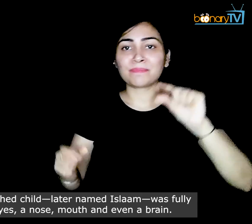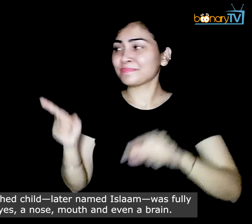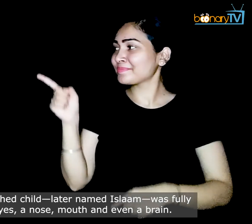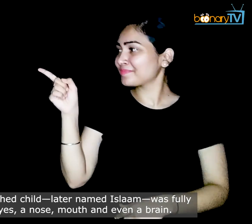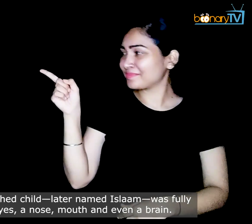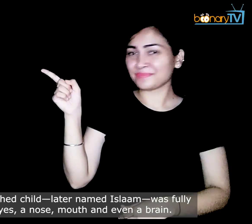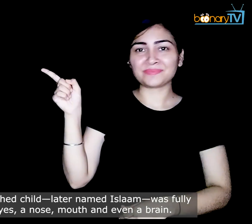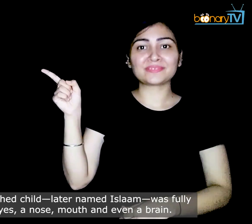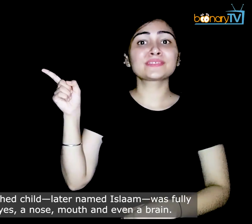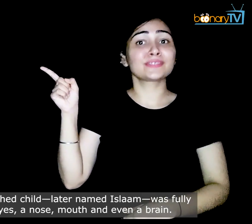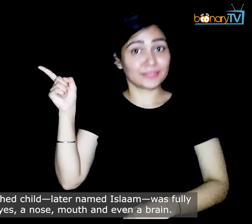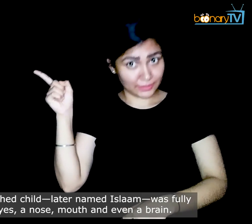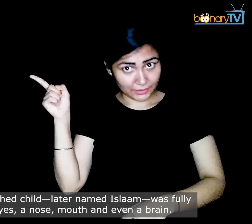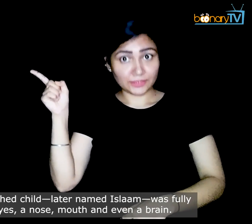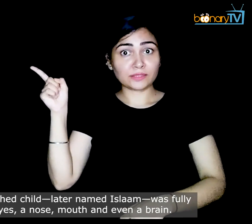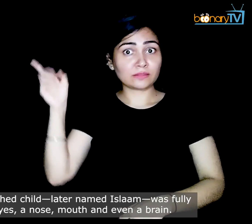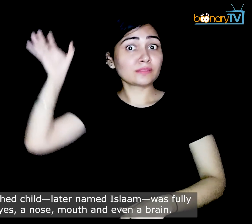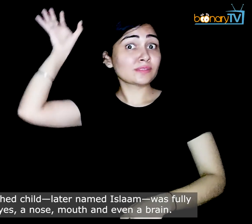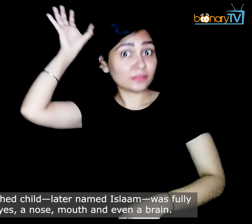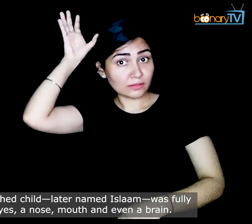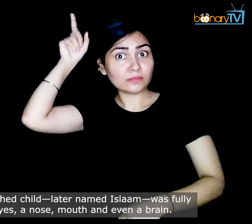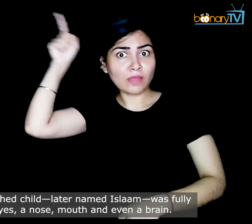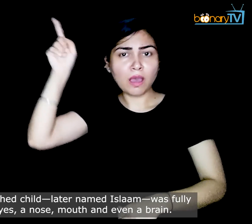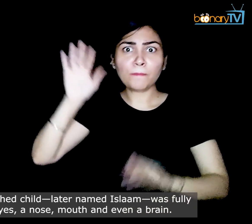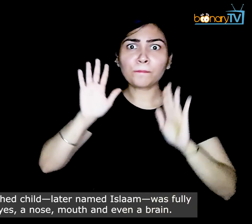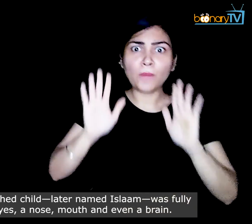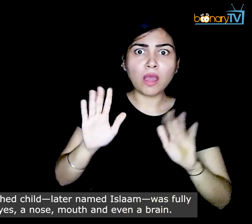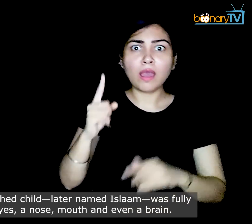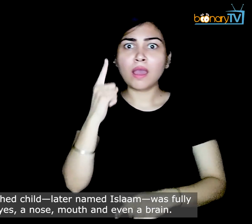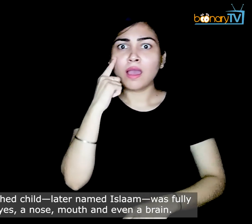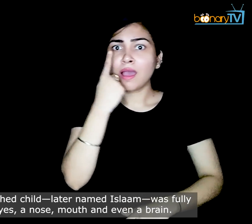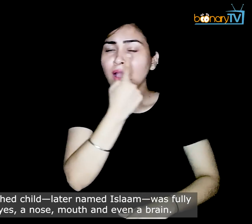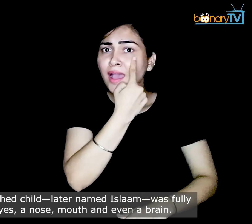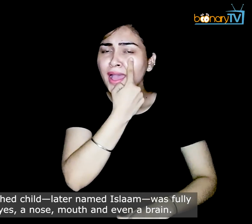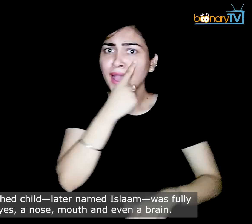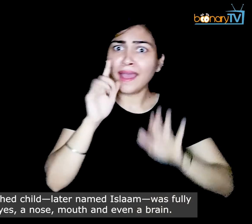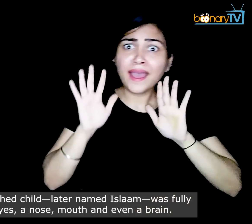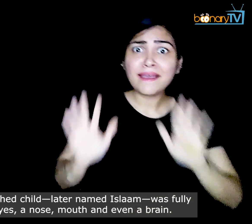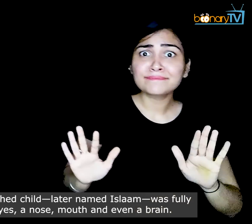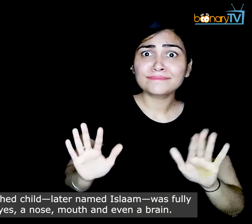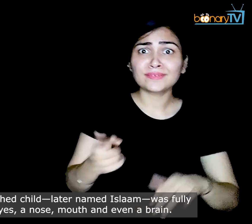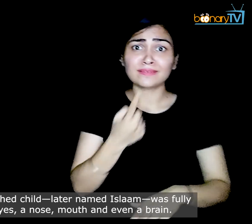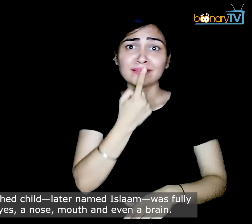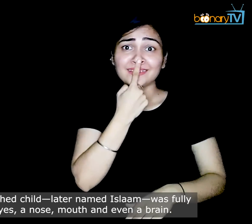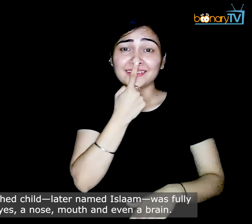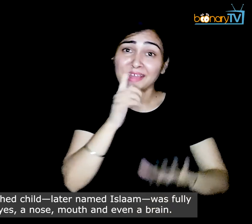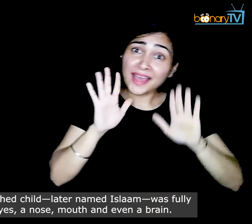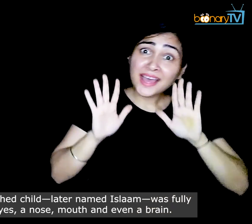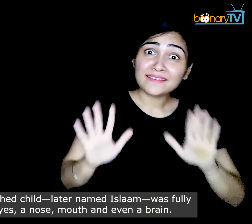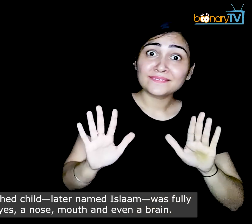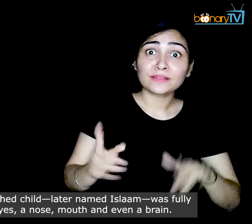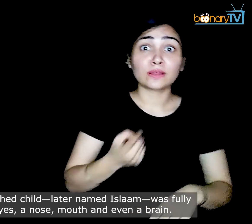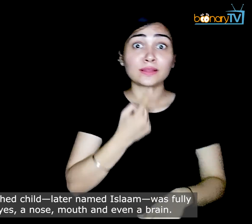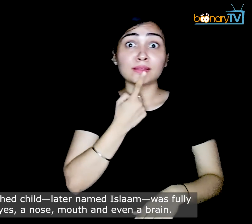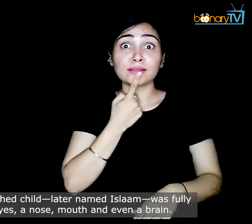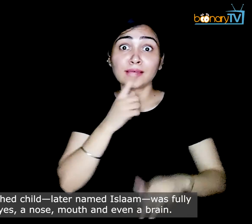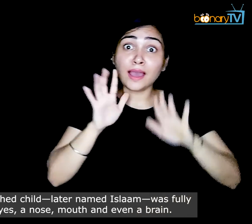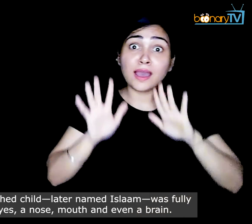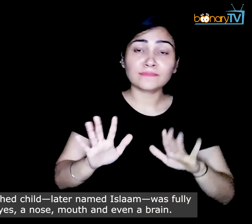named Islam, was fully developed with eyes, a nose, mouth,